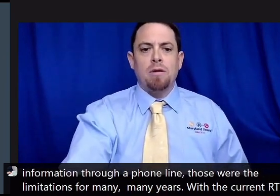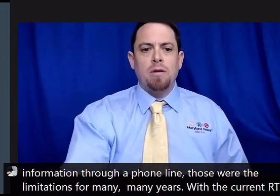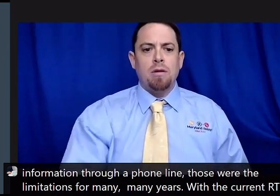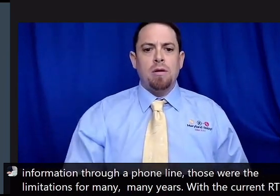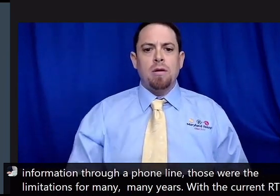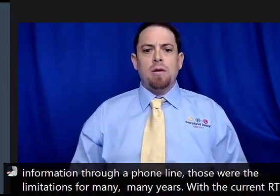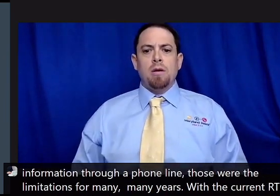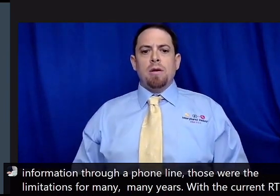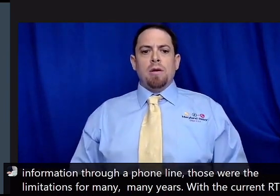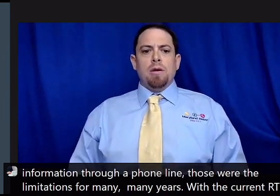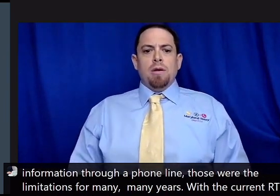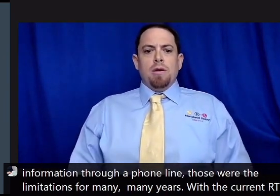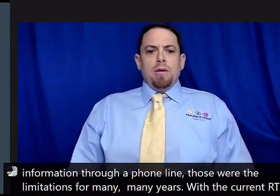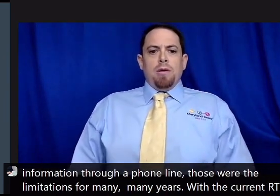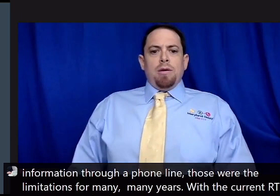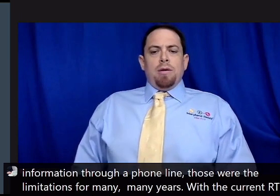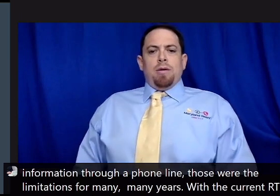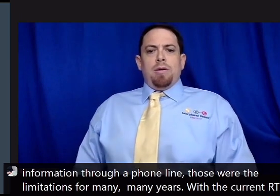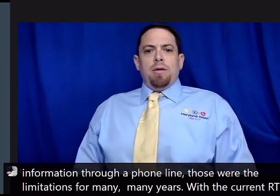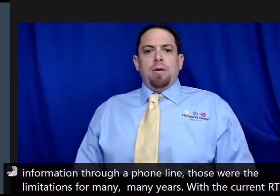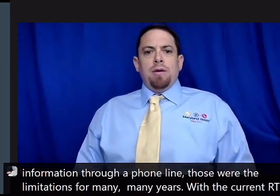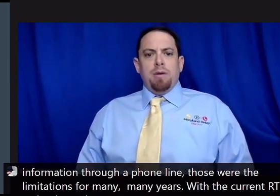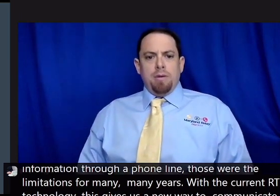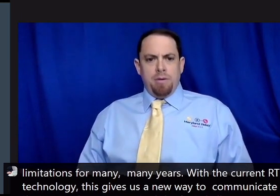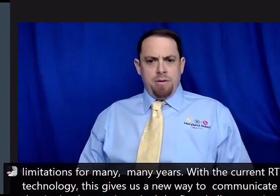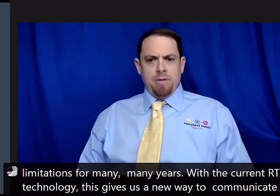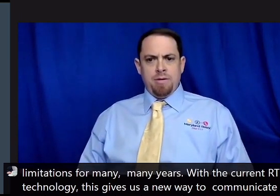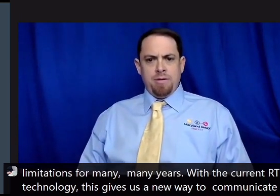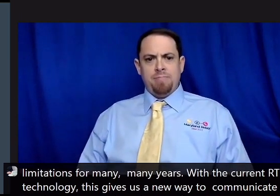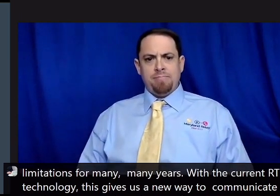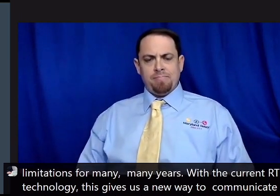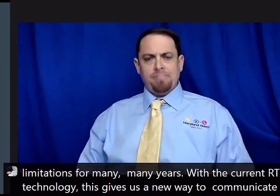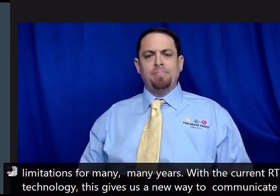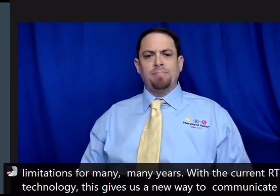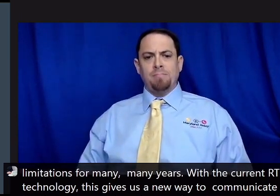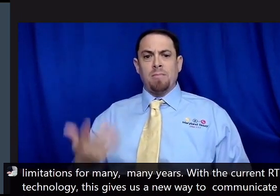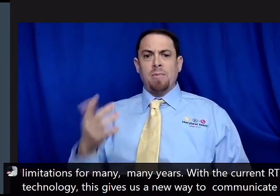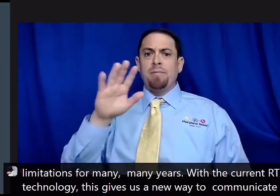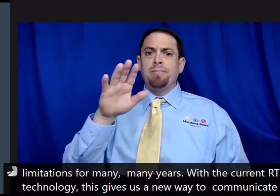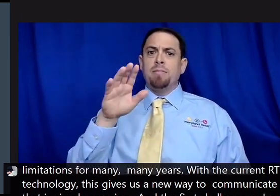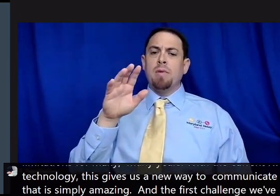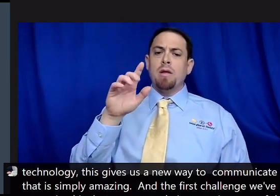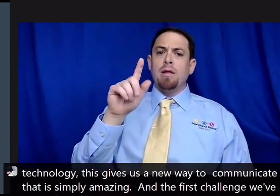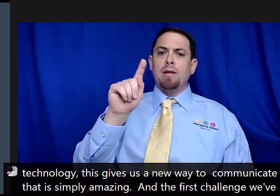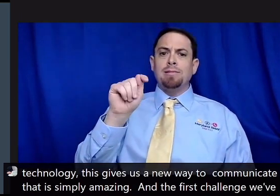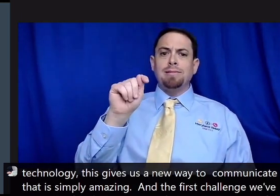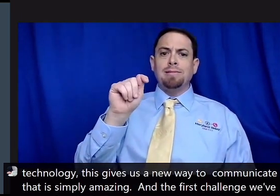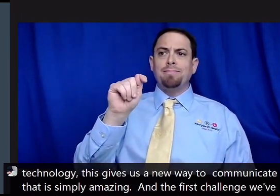first challenge we've recognized is that many people just aren't aware of the capabilities of the current technology.